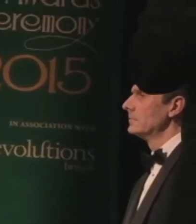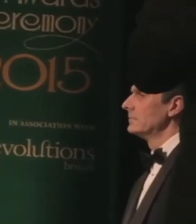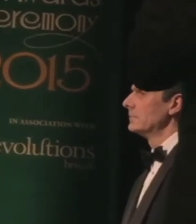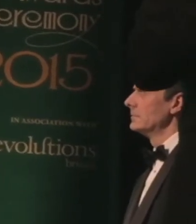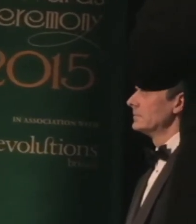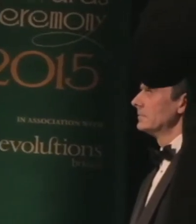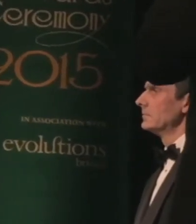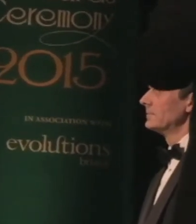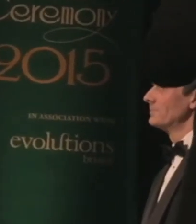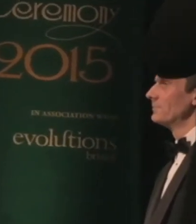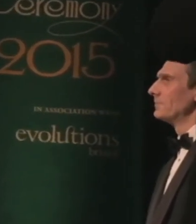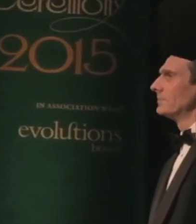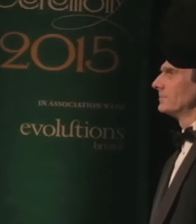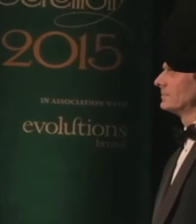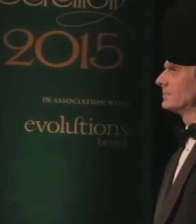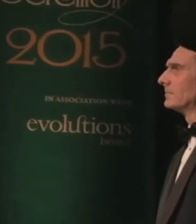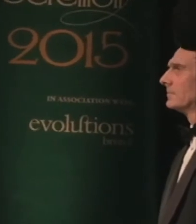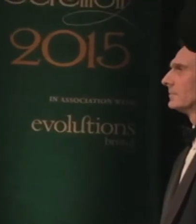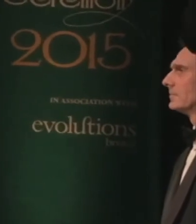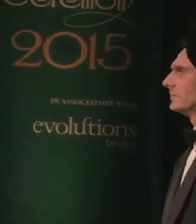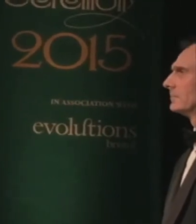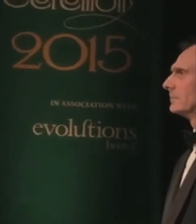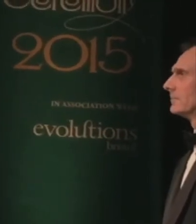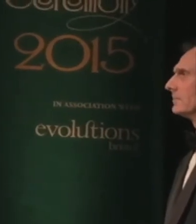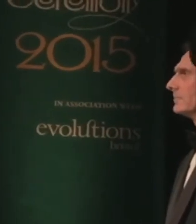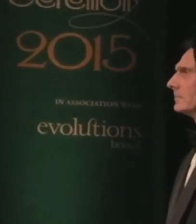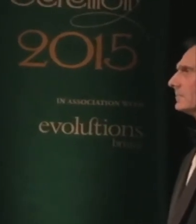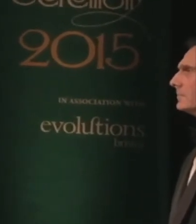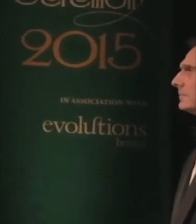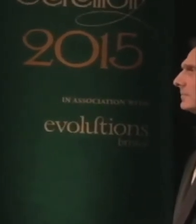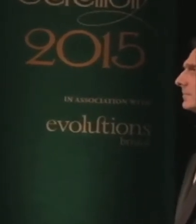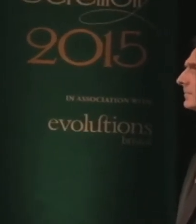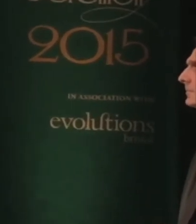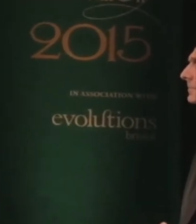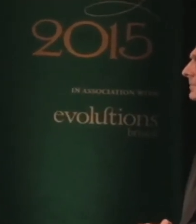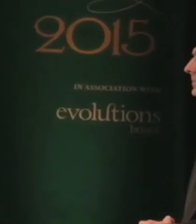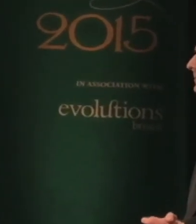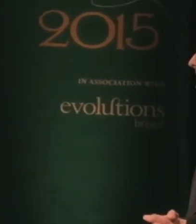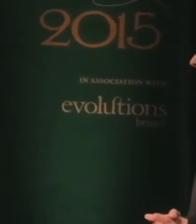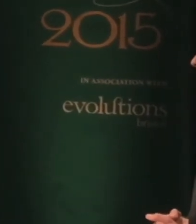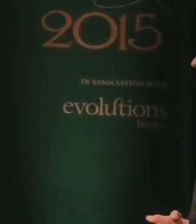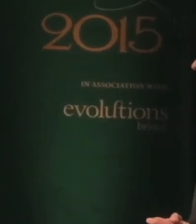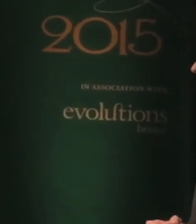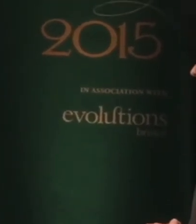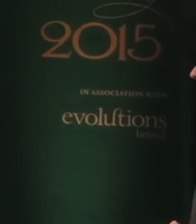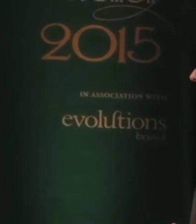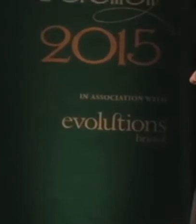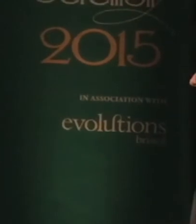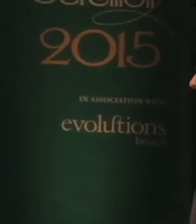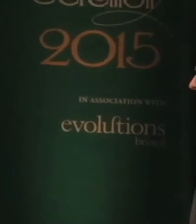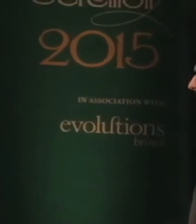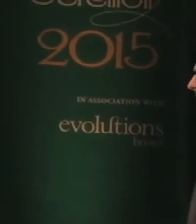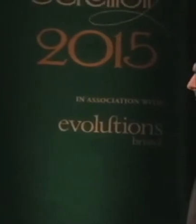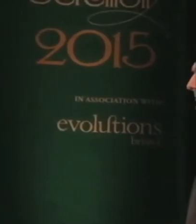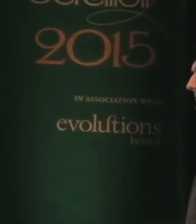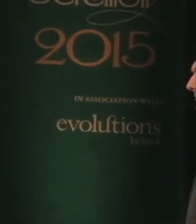a real shock to be offered this, and I just accept it humbly for everything that